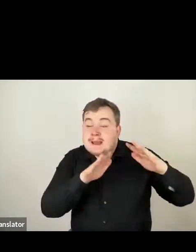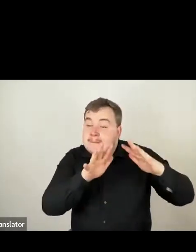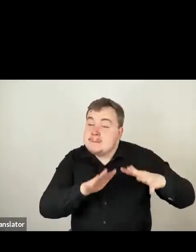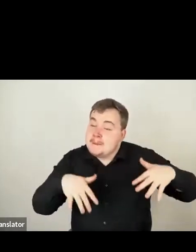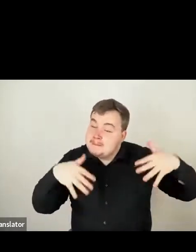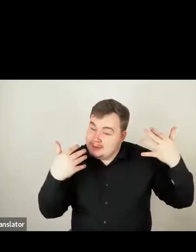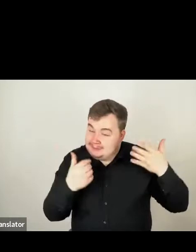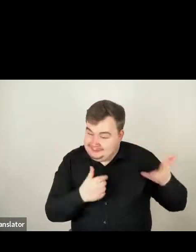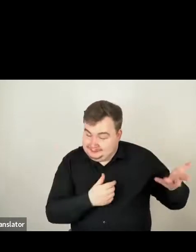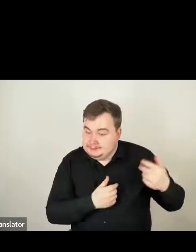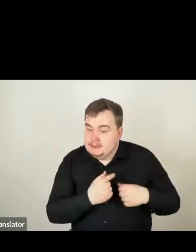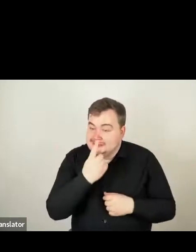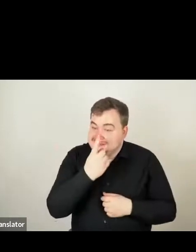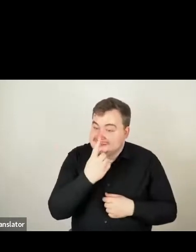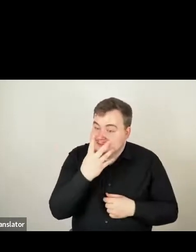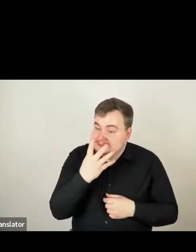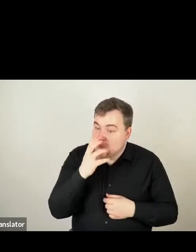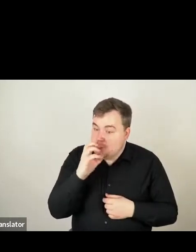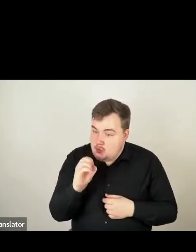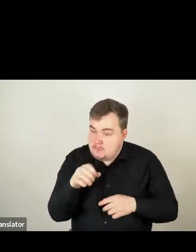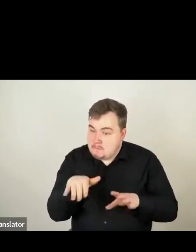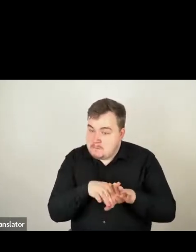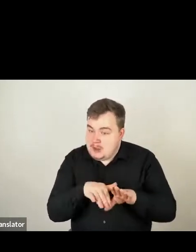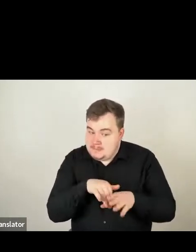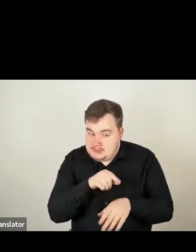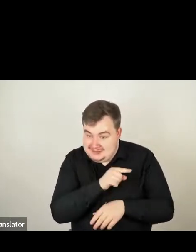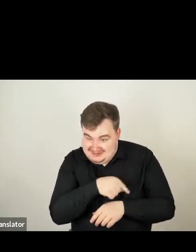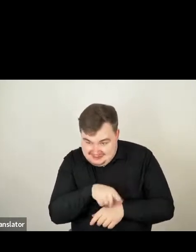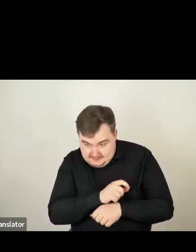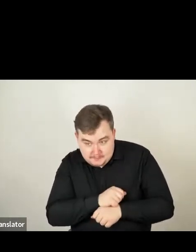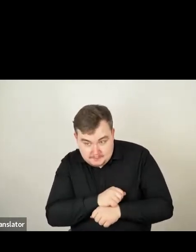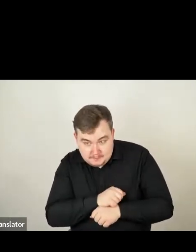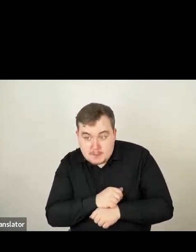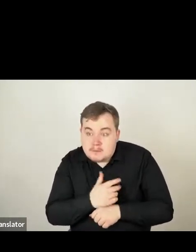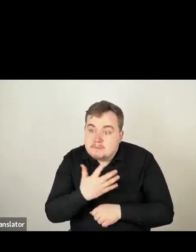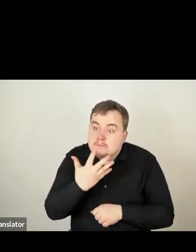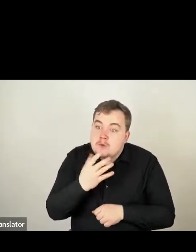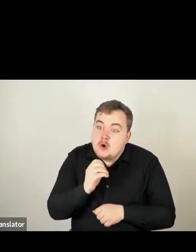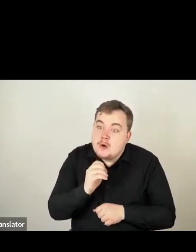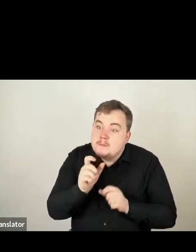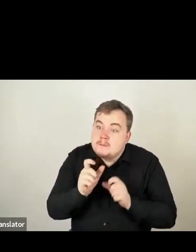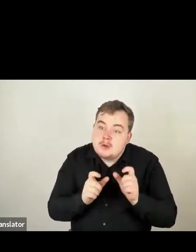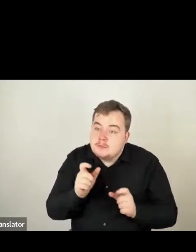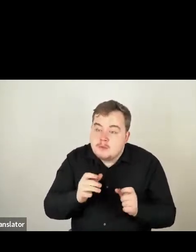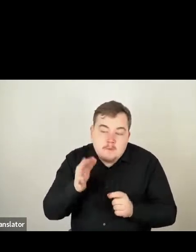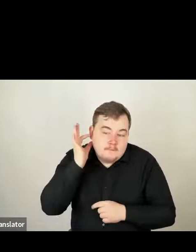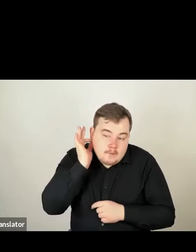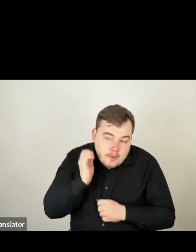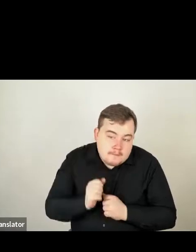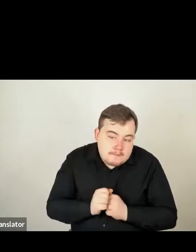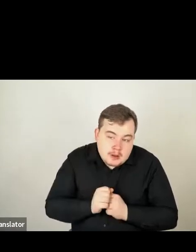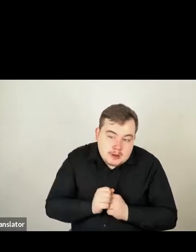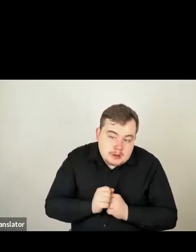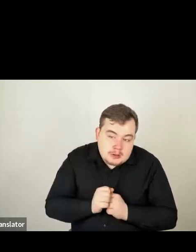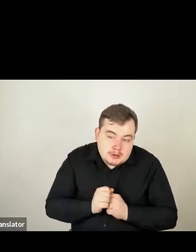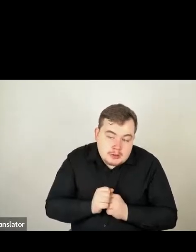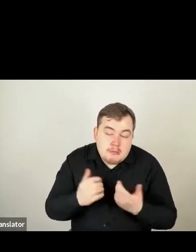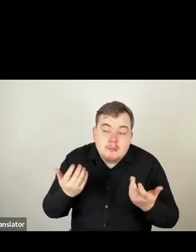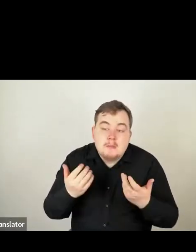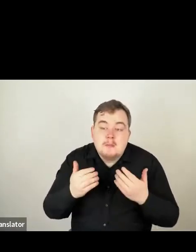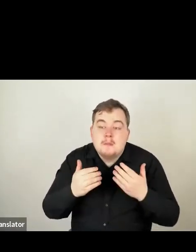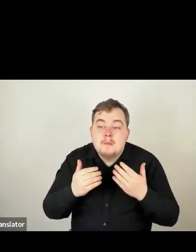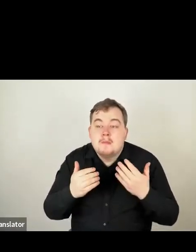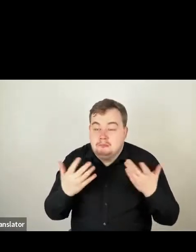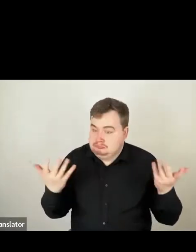140 members, 50 of which are women. And this is the first